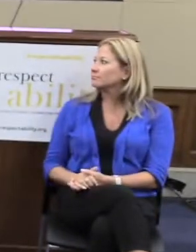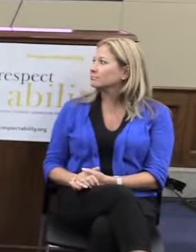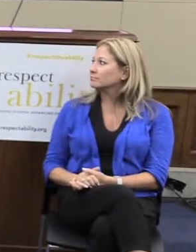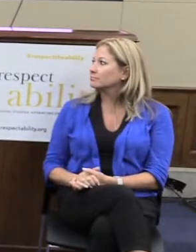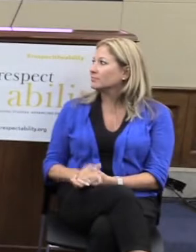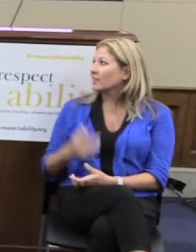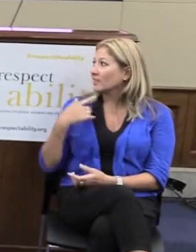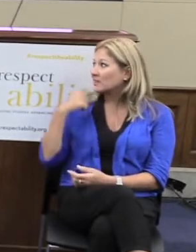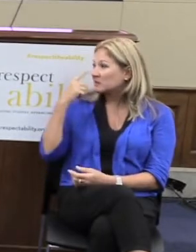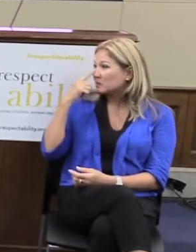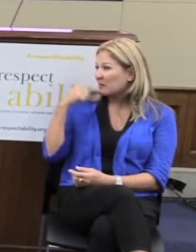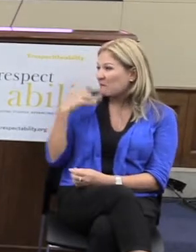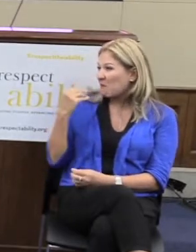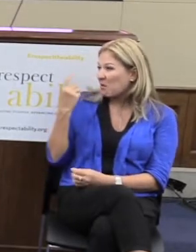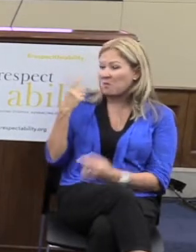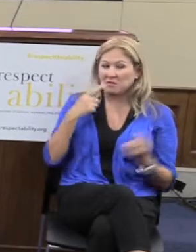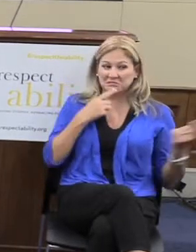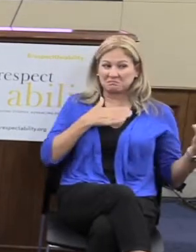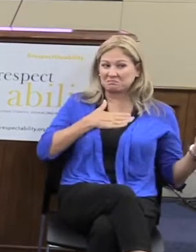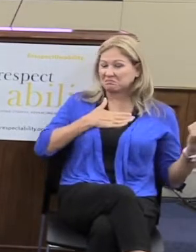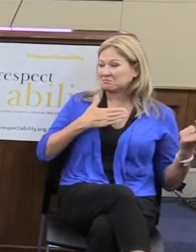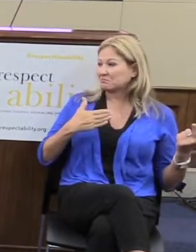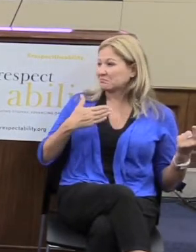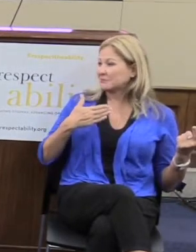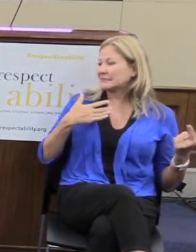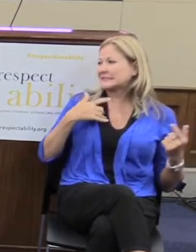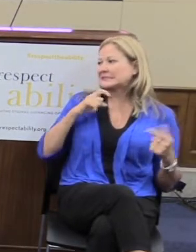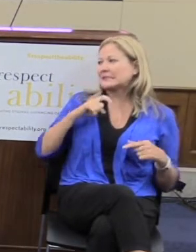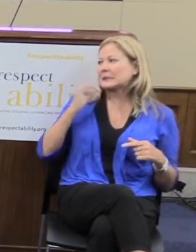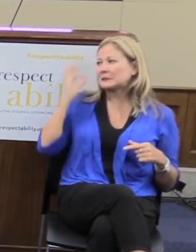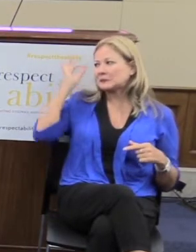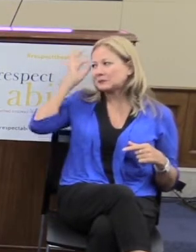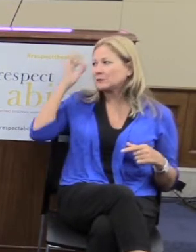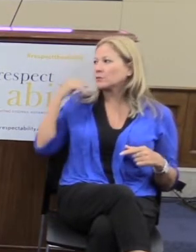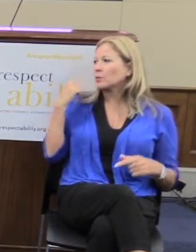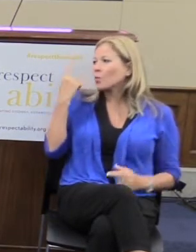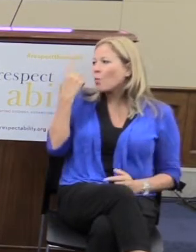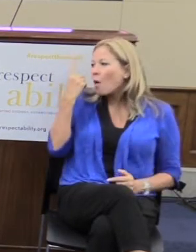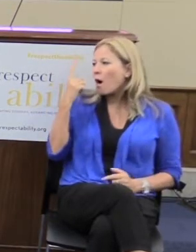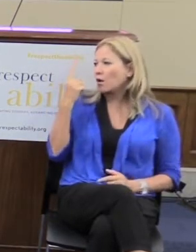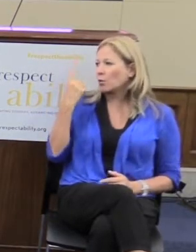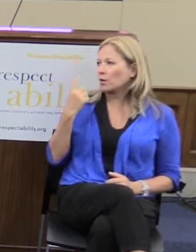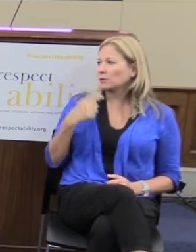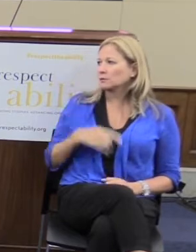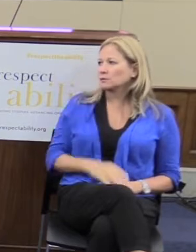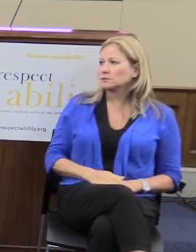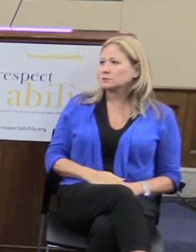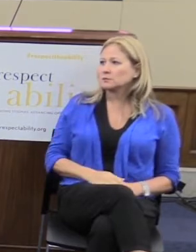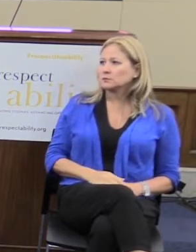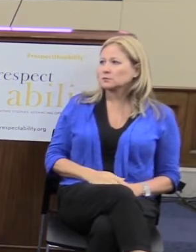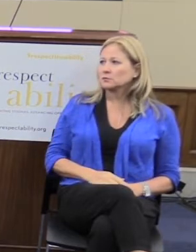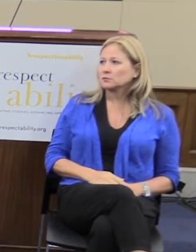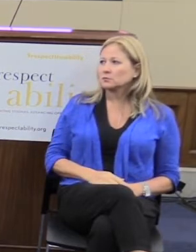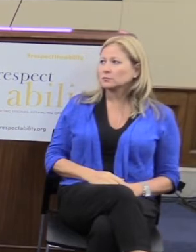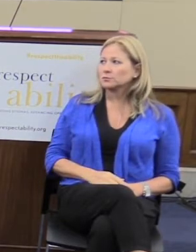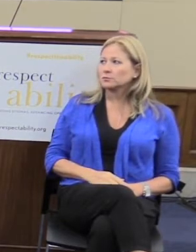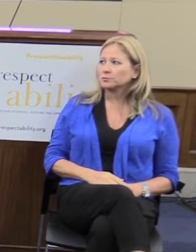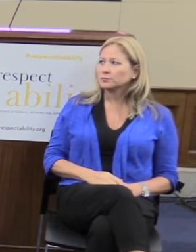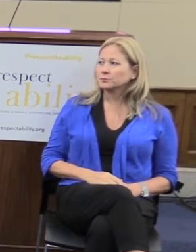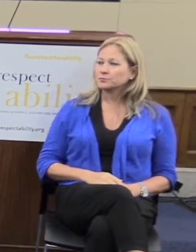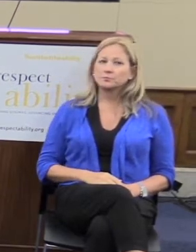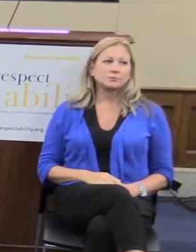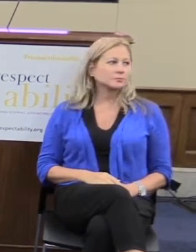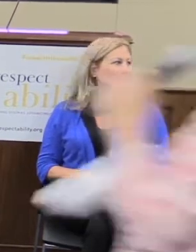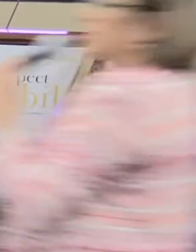more questions. Can we take them? Can we? We're tight on time. One question. Sorry. Okay. Maybe the woman there